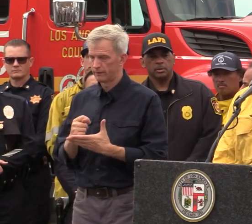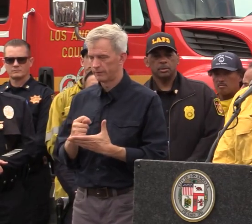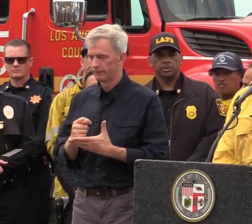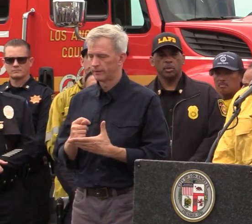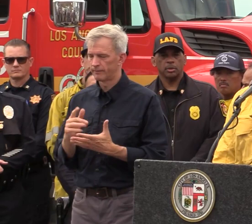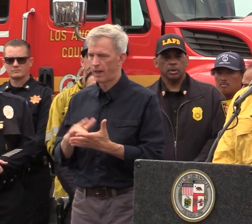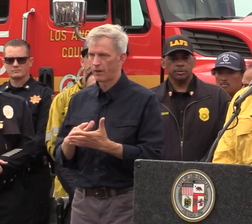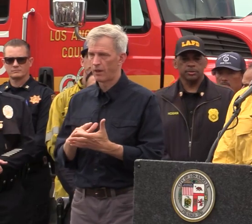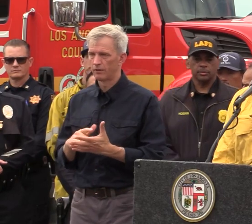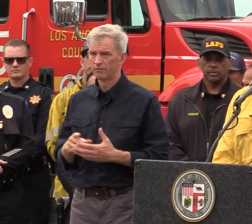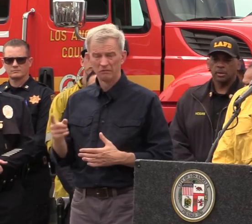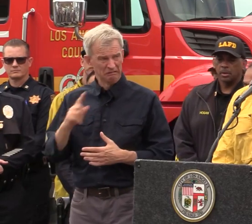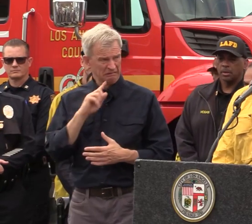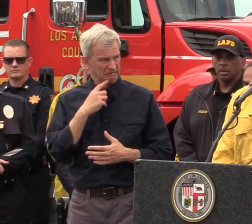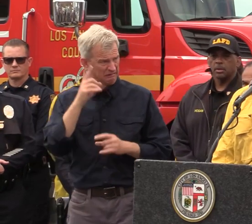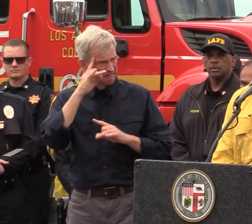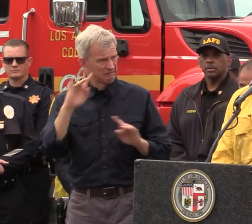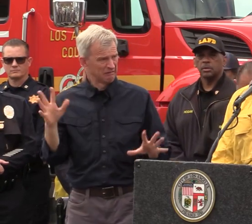that.